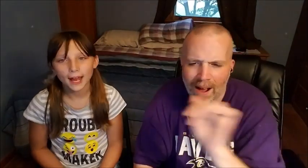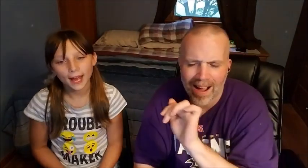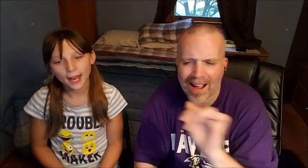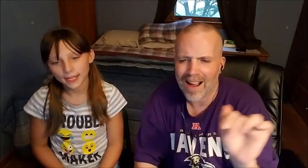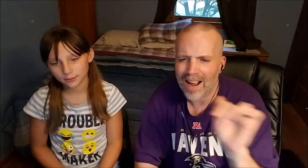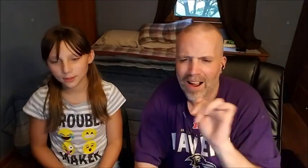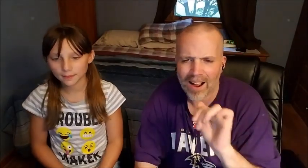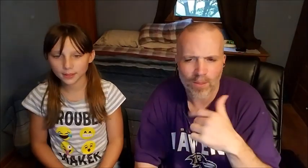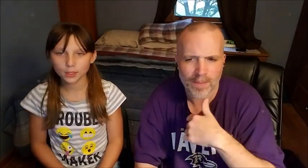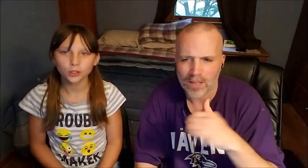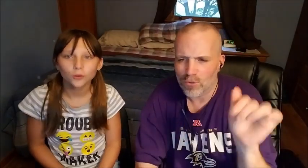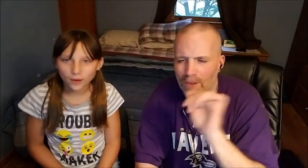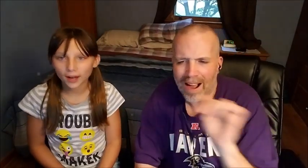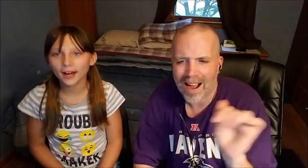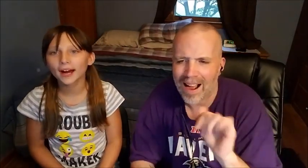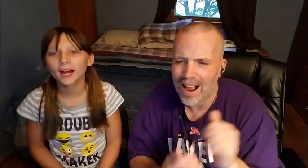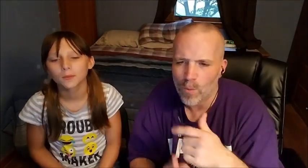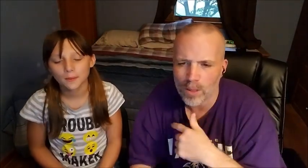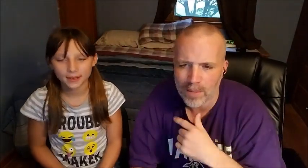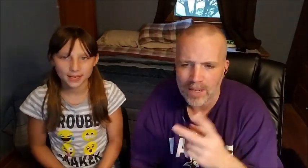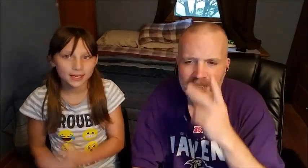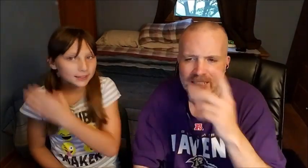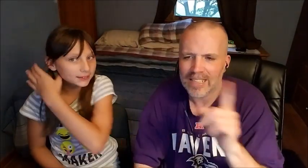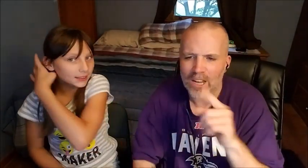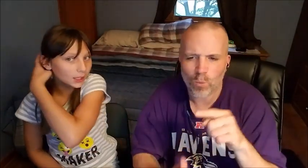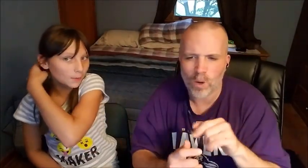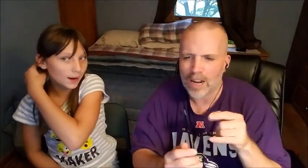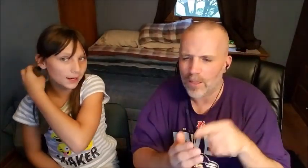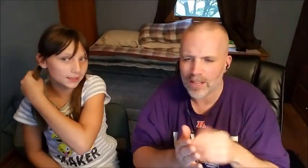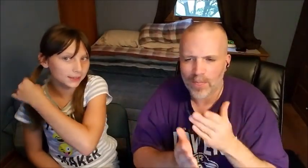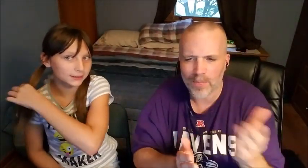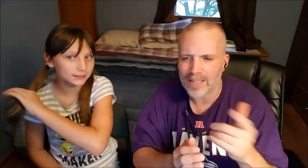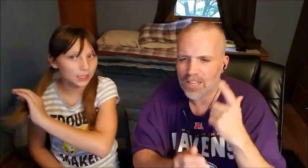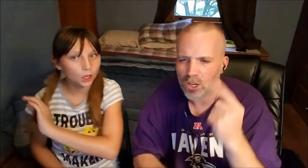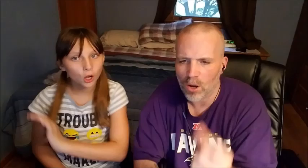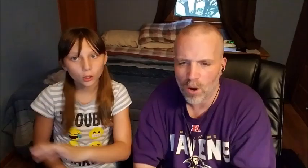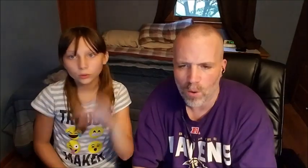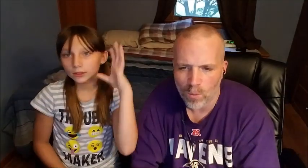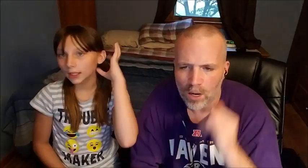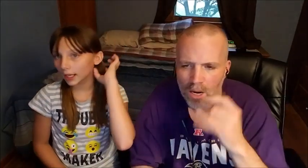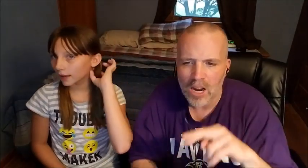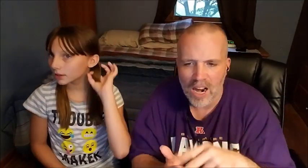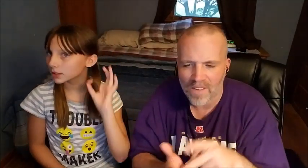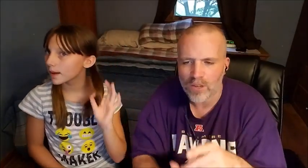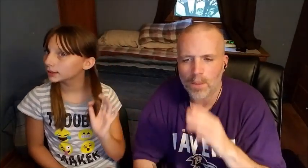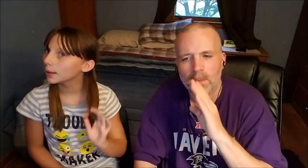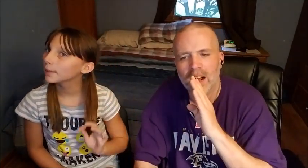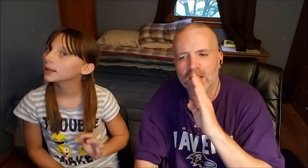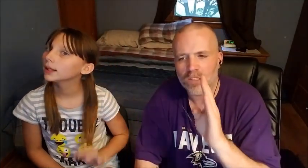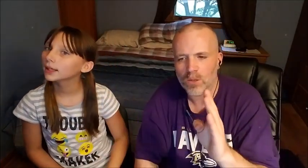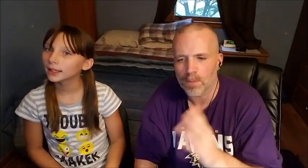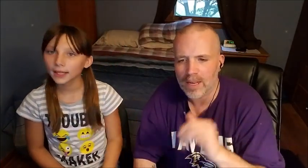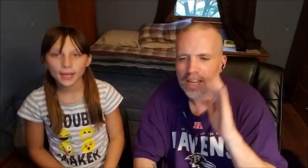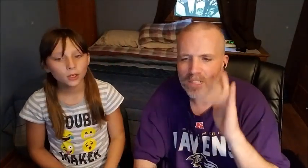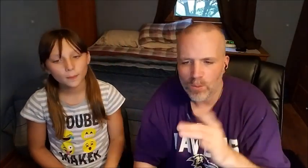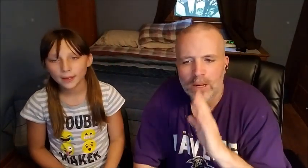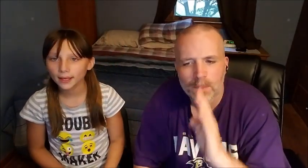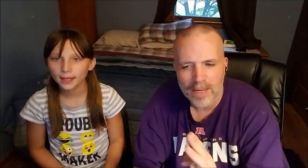ride with me, ride with me, see where this thing goes If it's meant to be, it'll be,